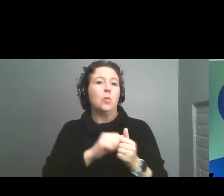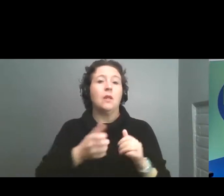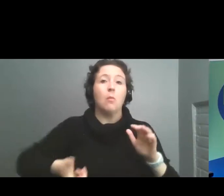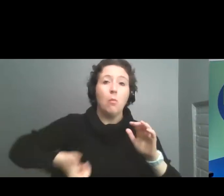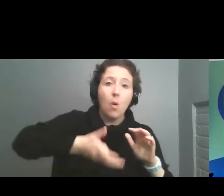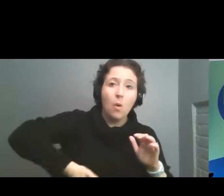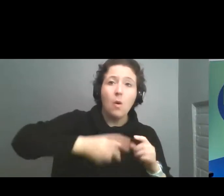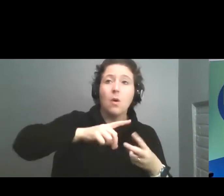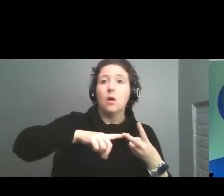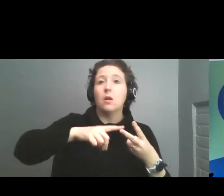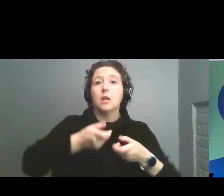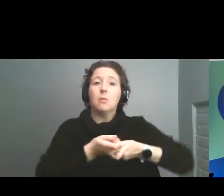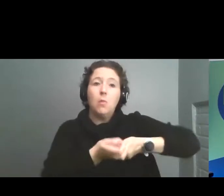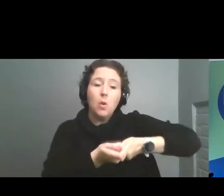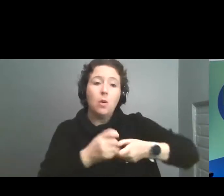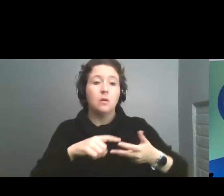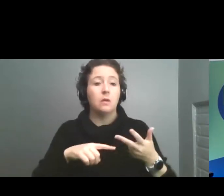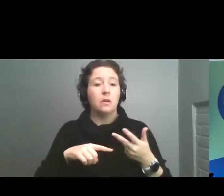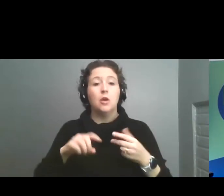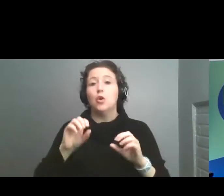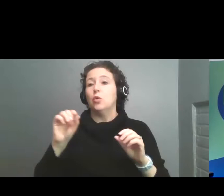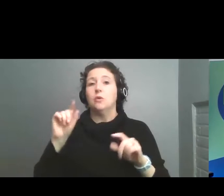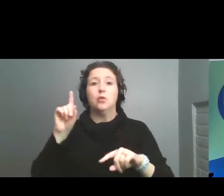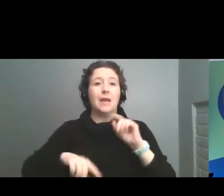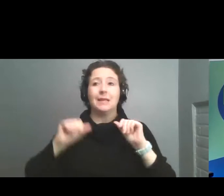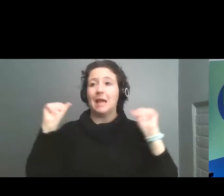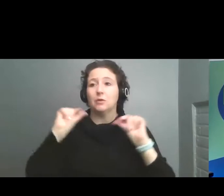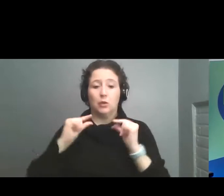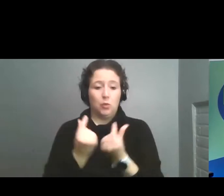fitness activities are prohibited, and last, non-essential